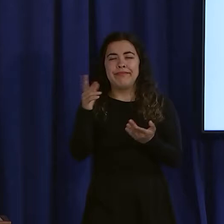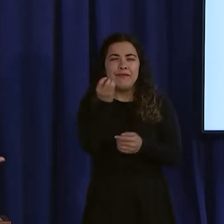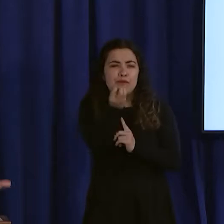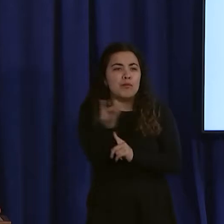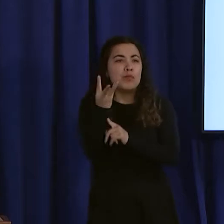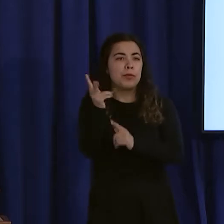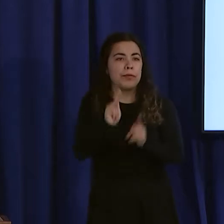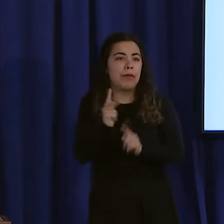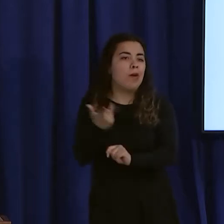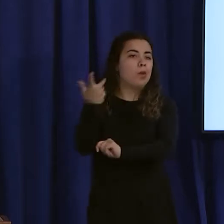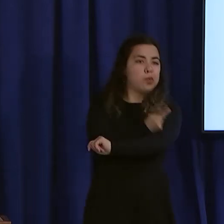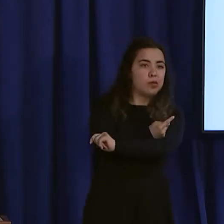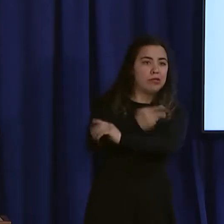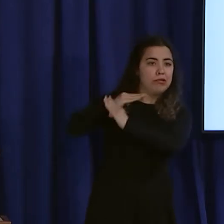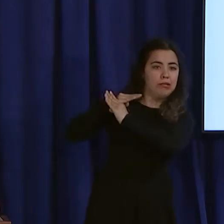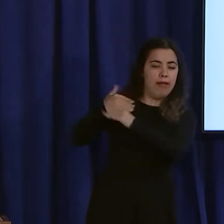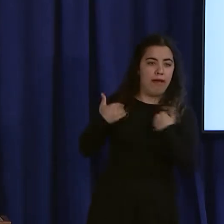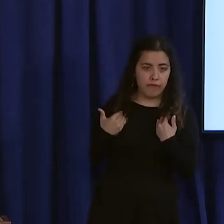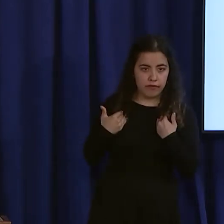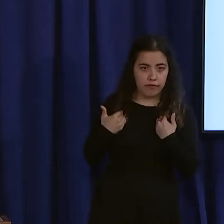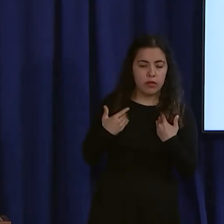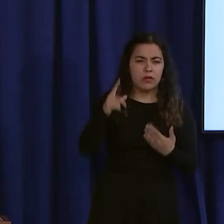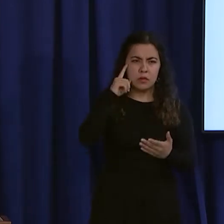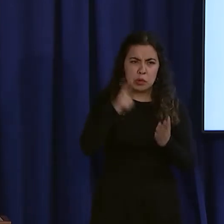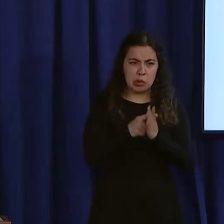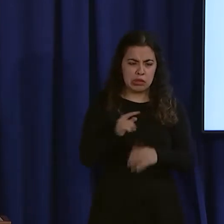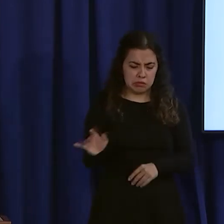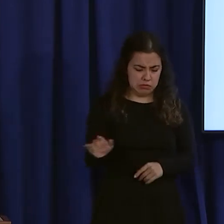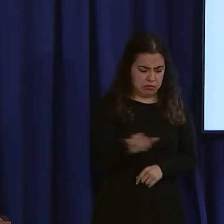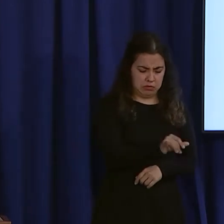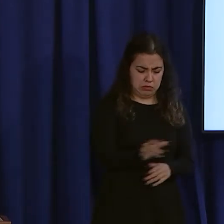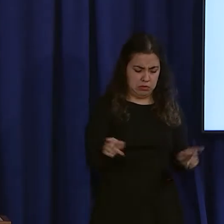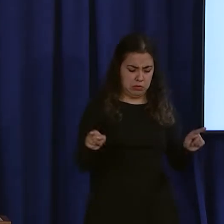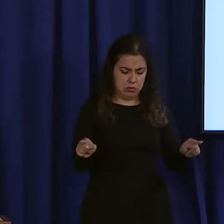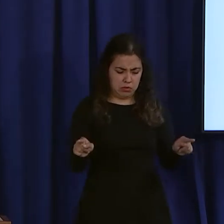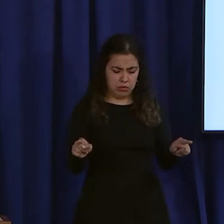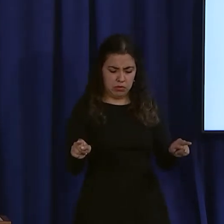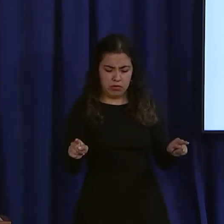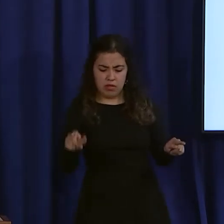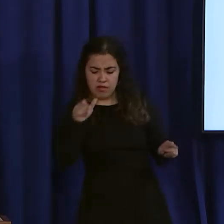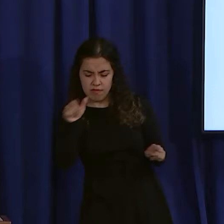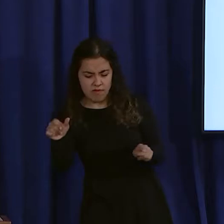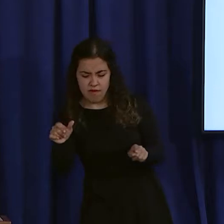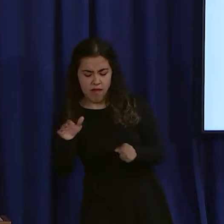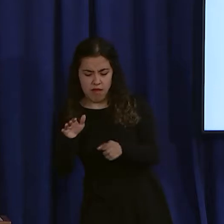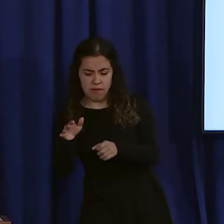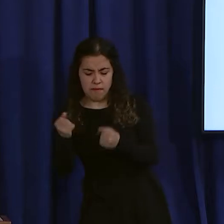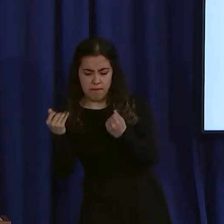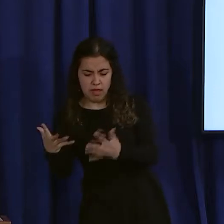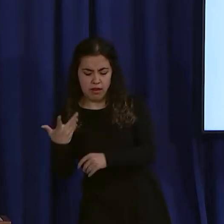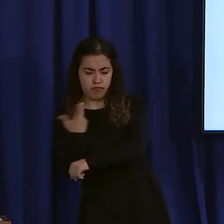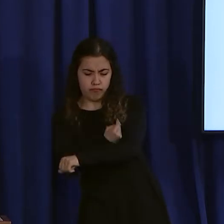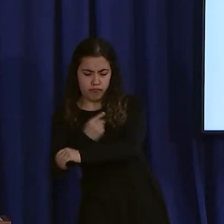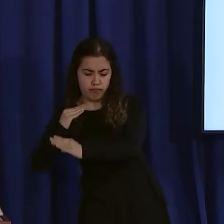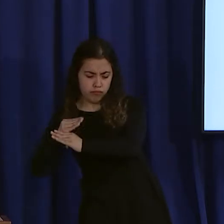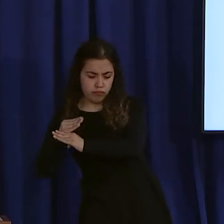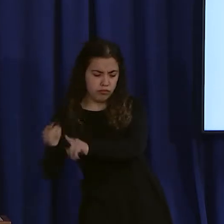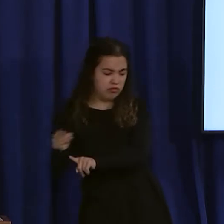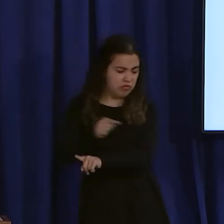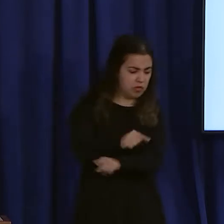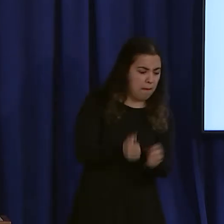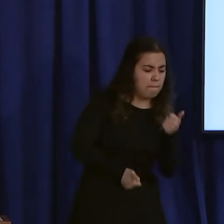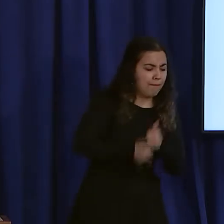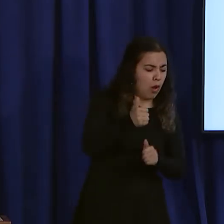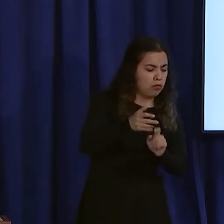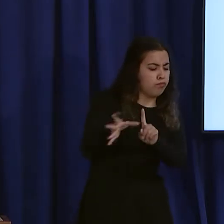where we're seeing the higher case rates, the dark blue on the left, are where we're seeing the lower vaccination rates, the light blue on the right. And